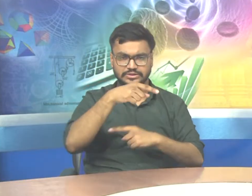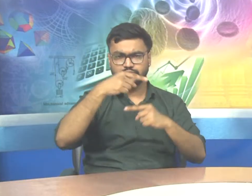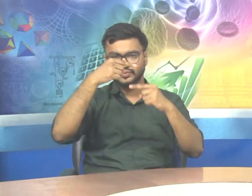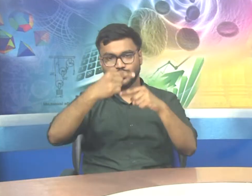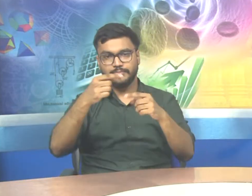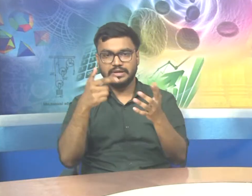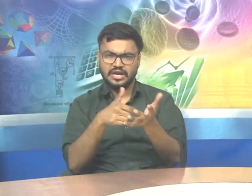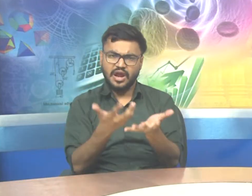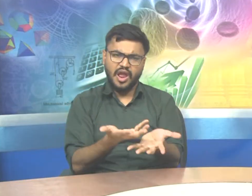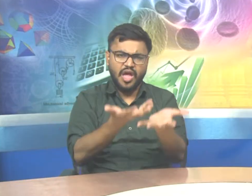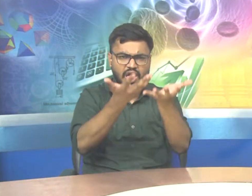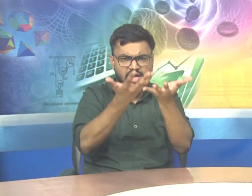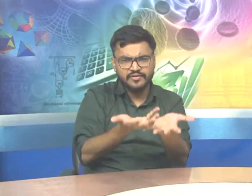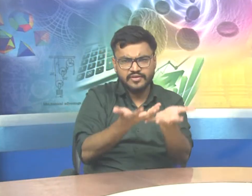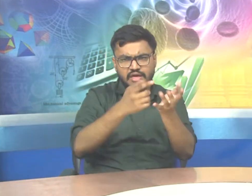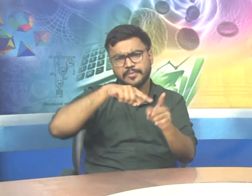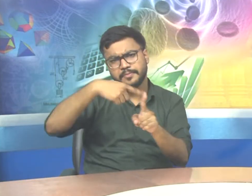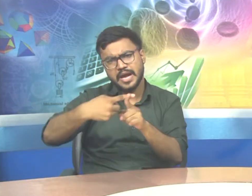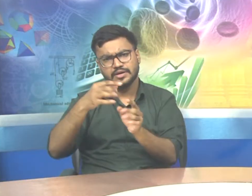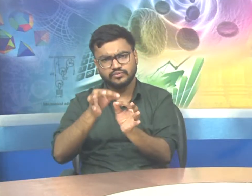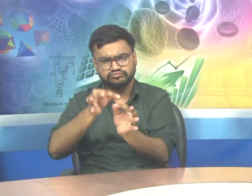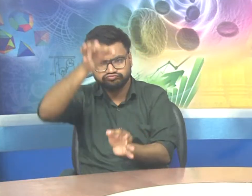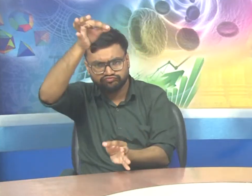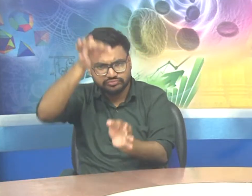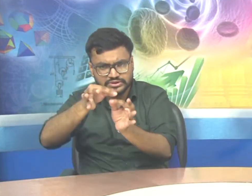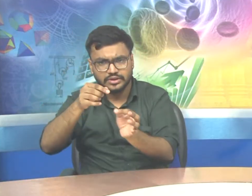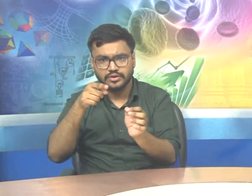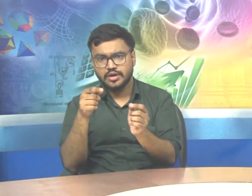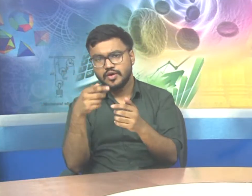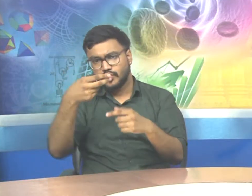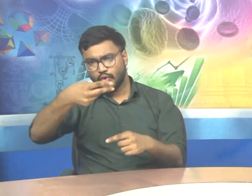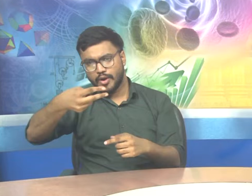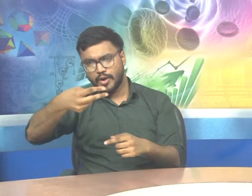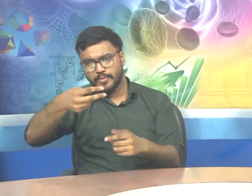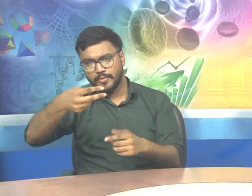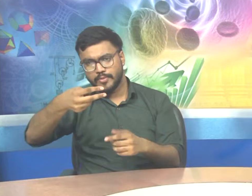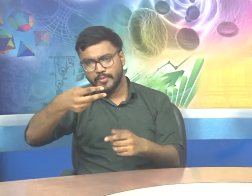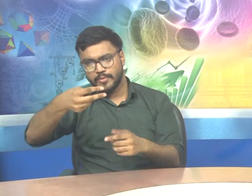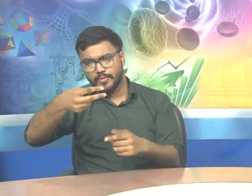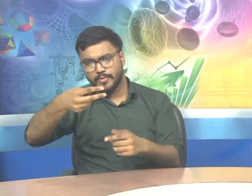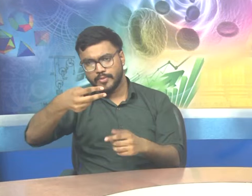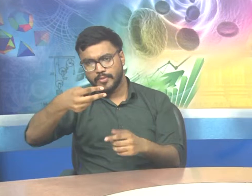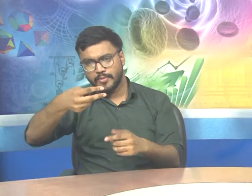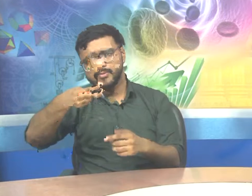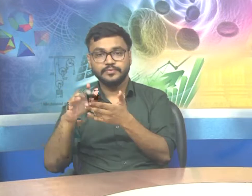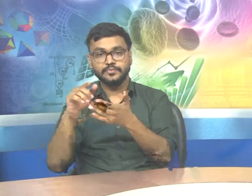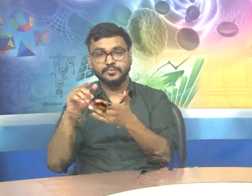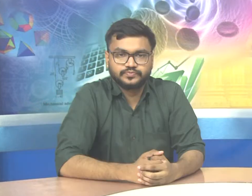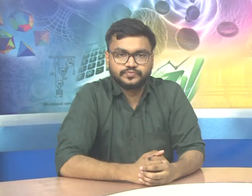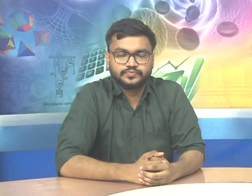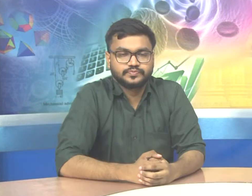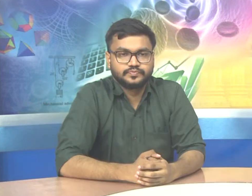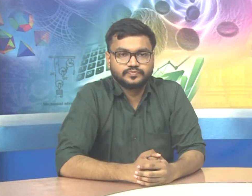And through this, we can conclude the formula of potential energy is weight in.